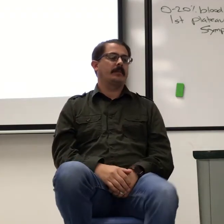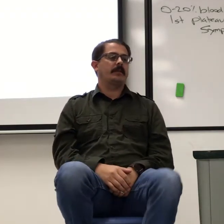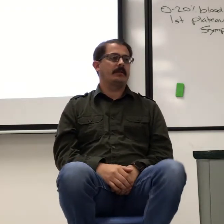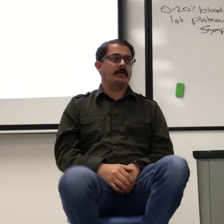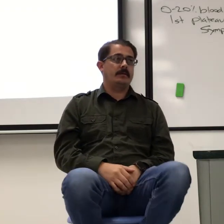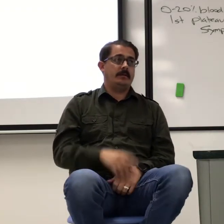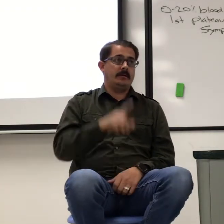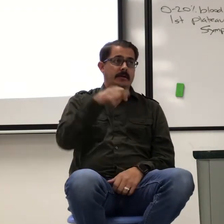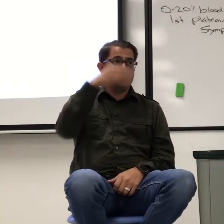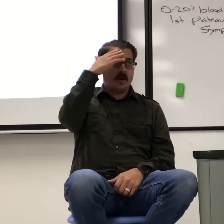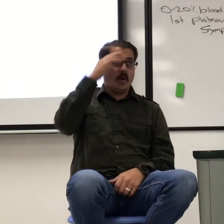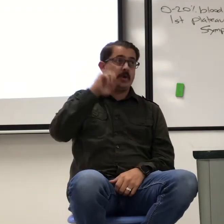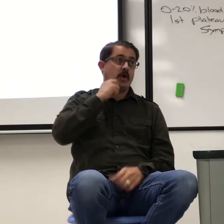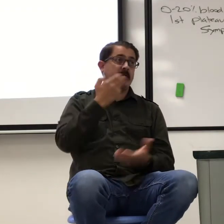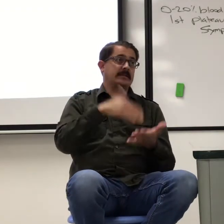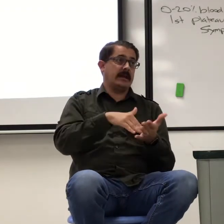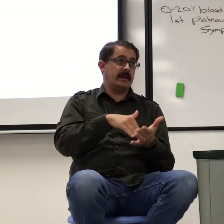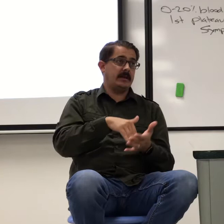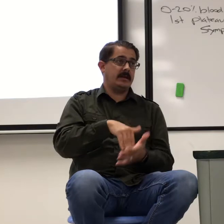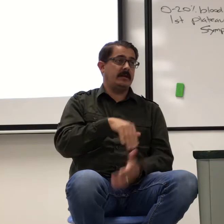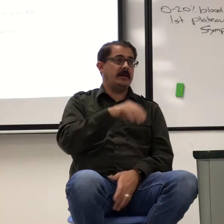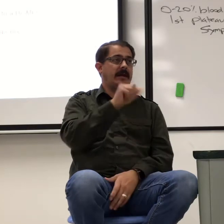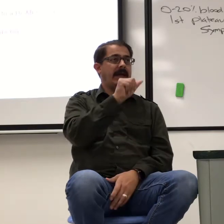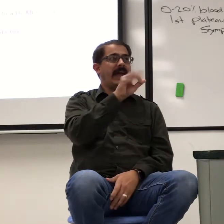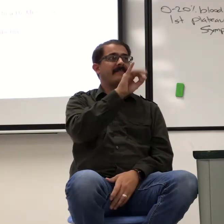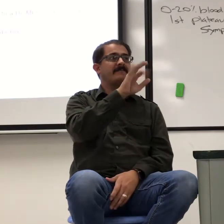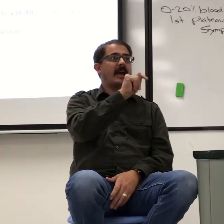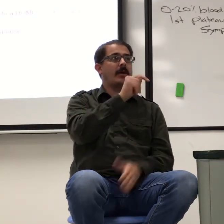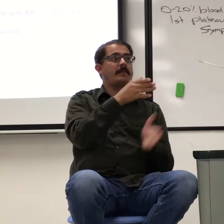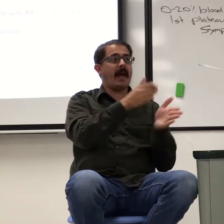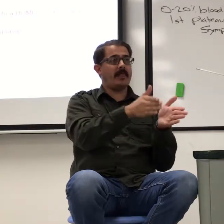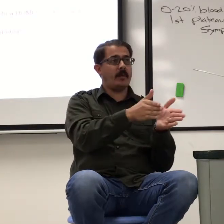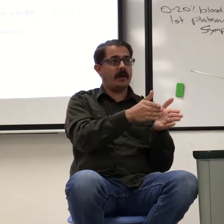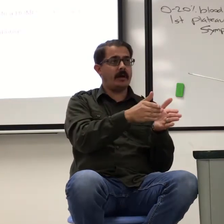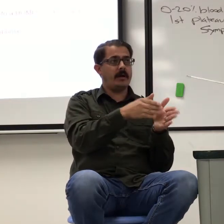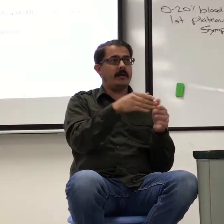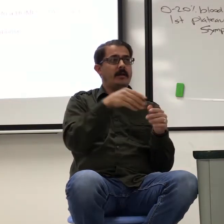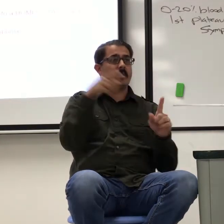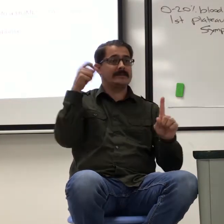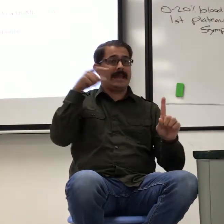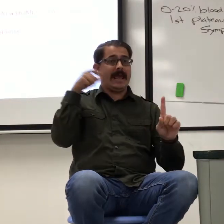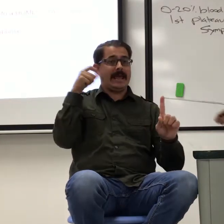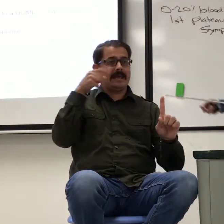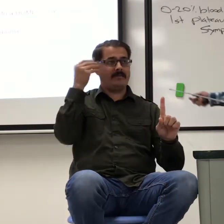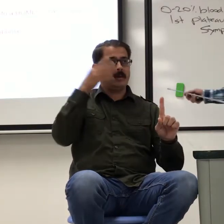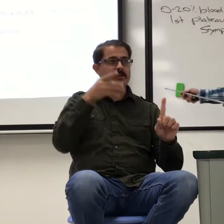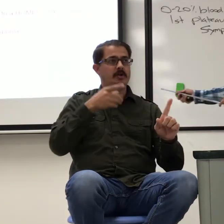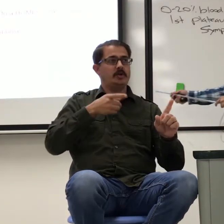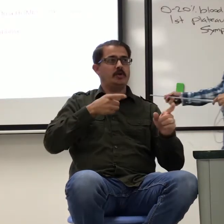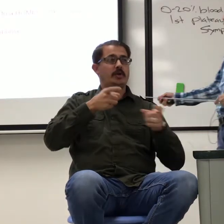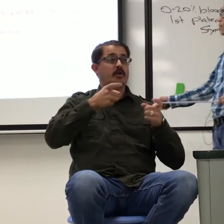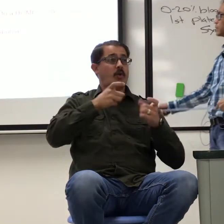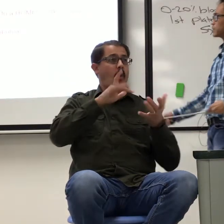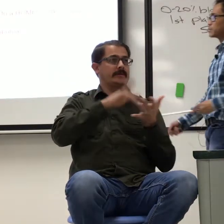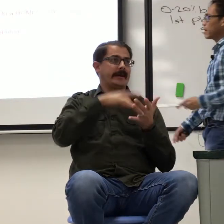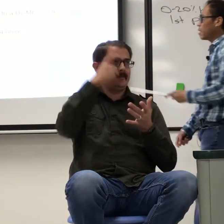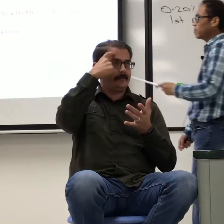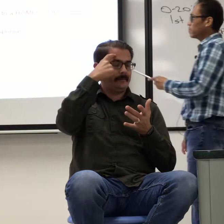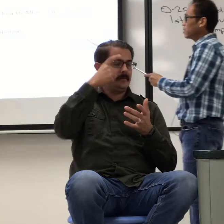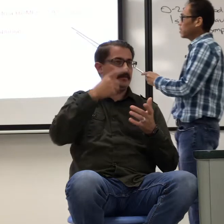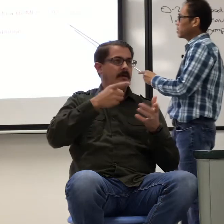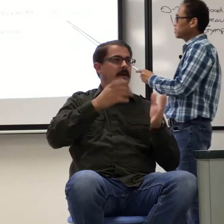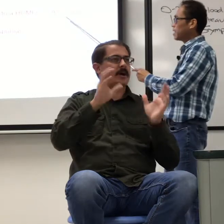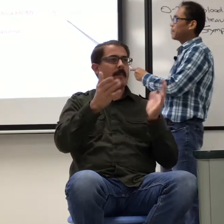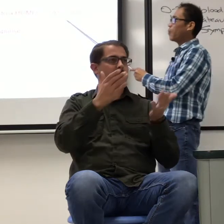got to know your nerves again. There's afferent pathways that send information to the control center. You compare it to